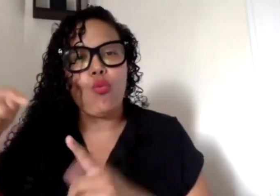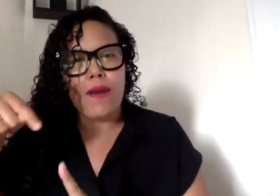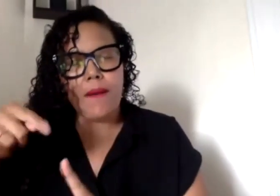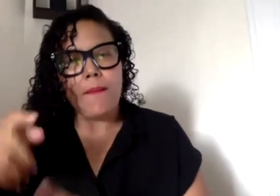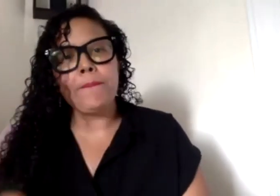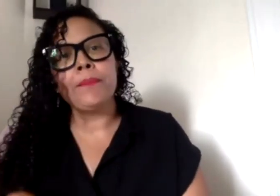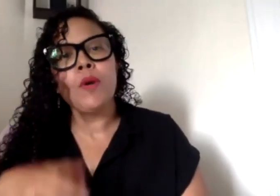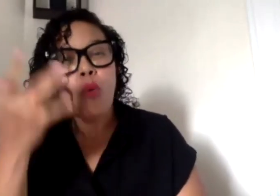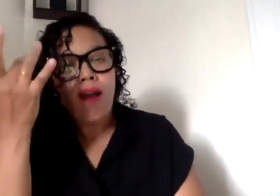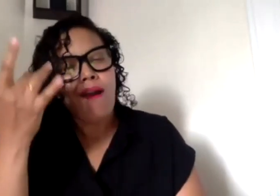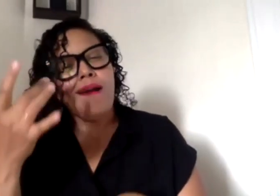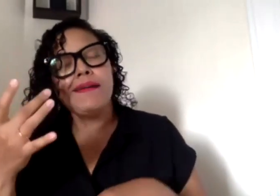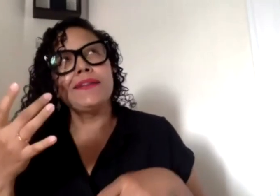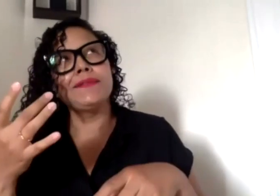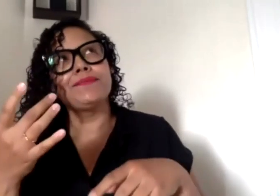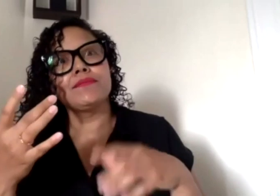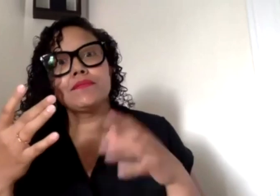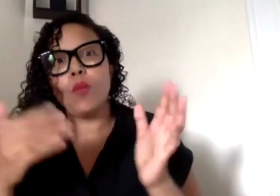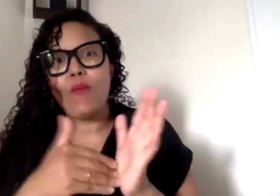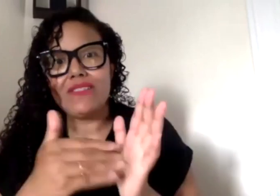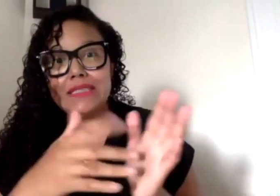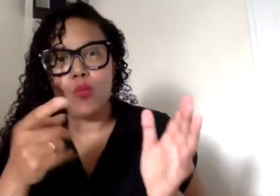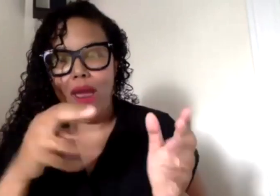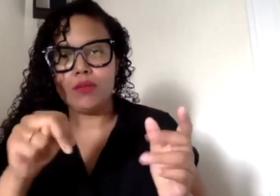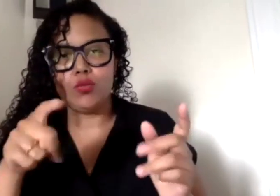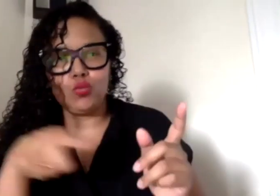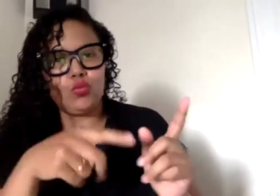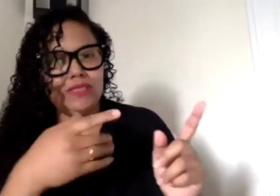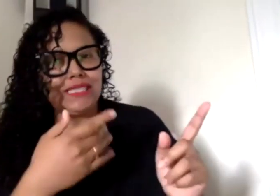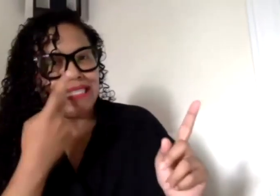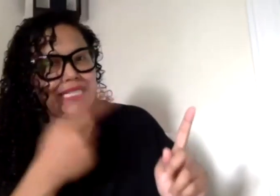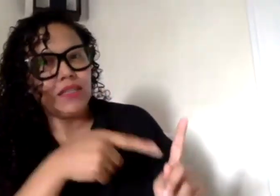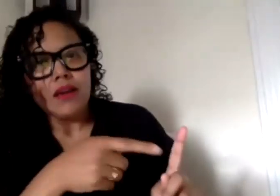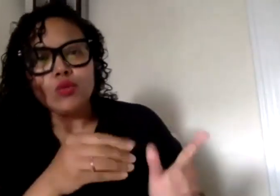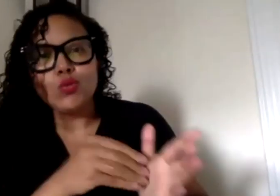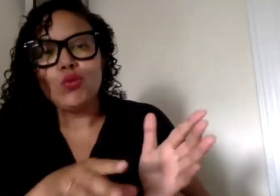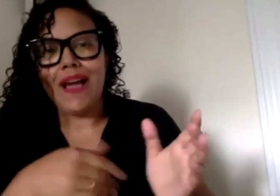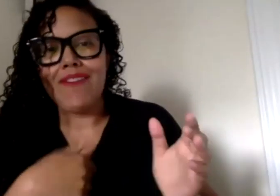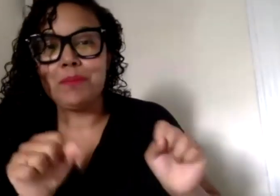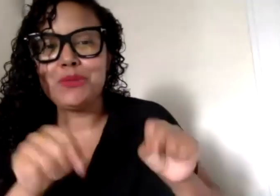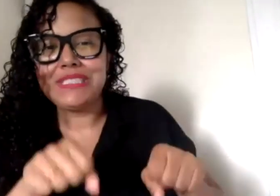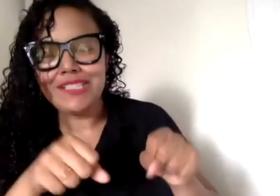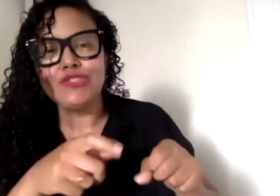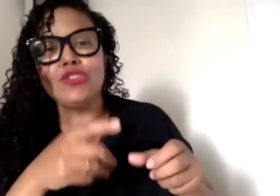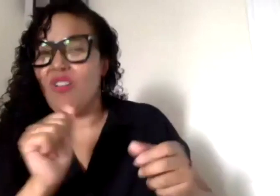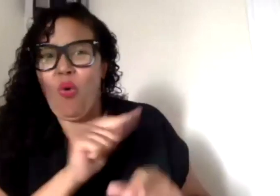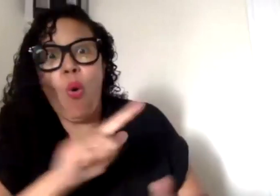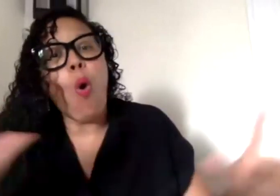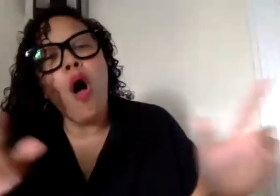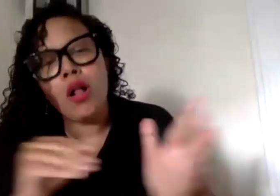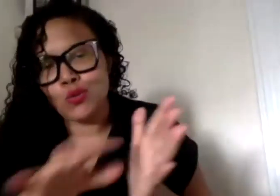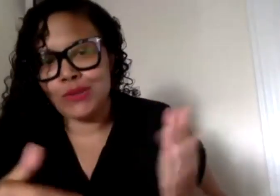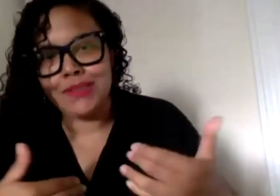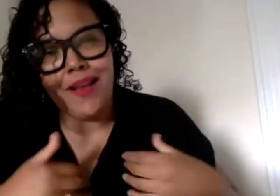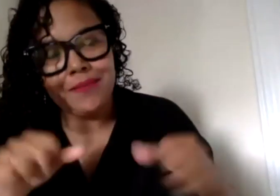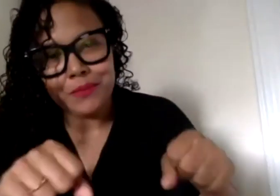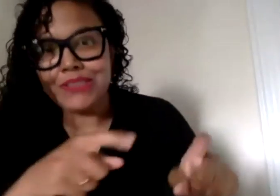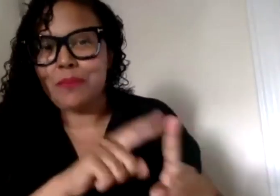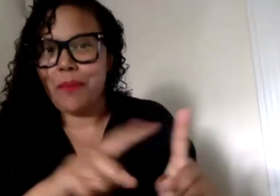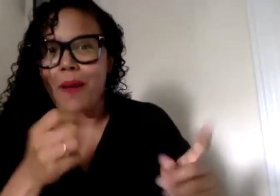an individual who can mentor them. Because oftentimes, if you see someone in a position, you look